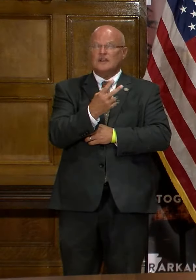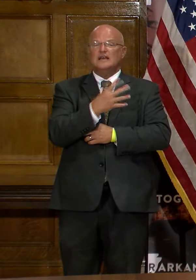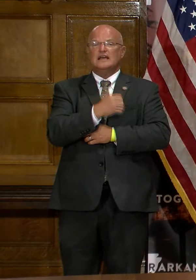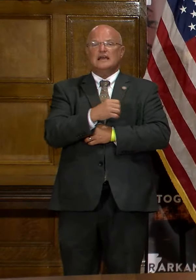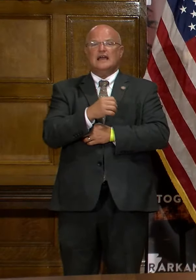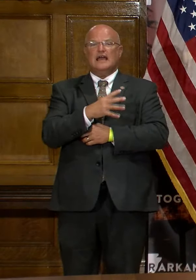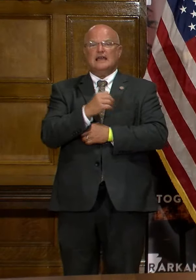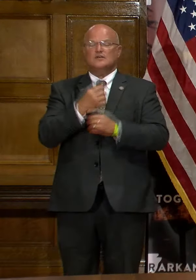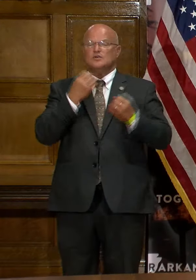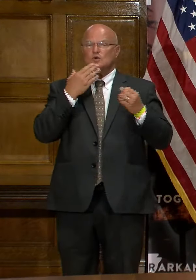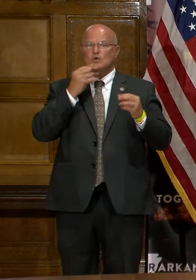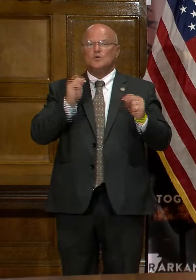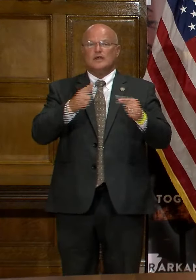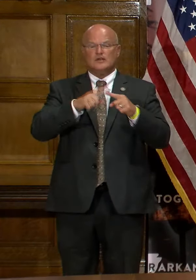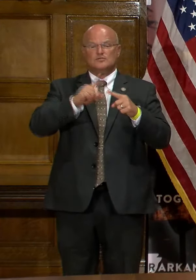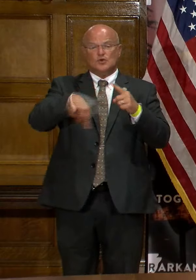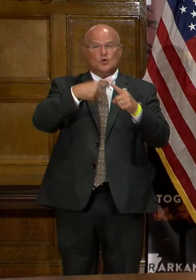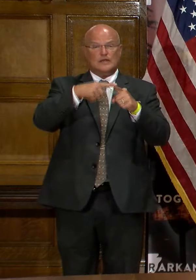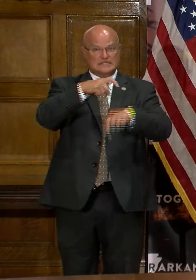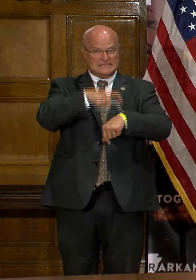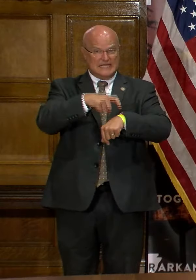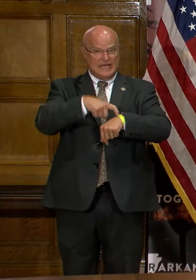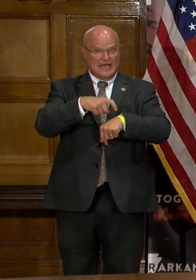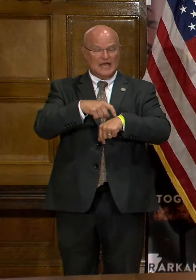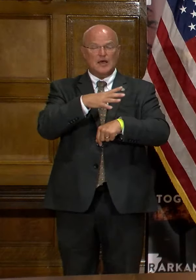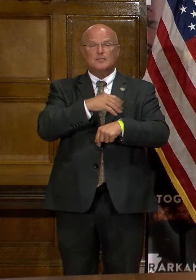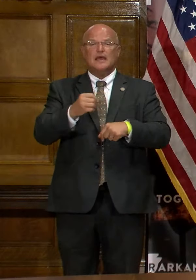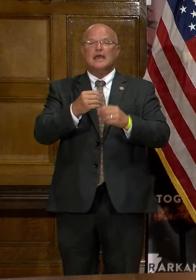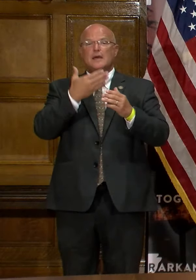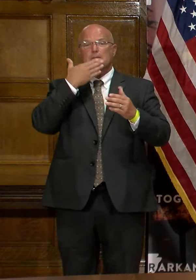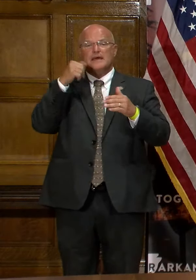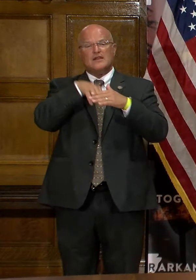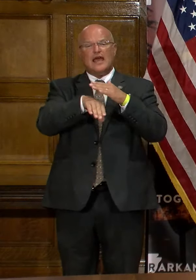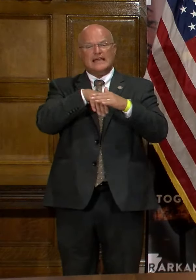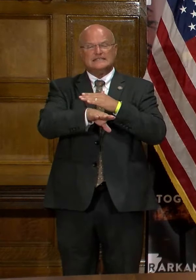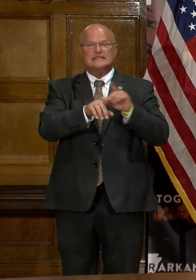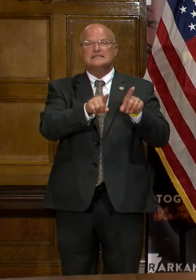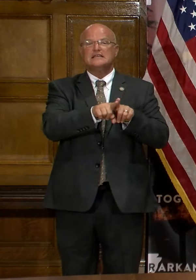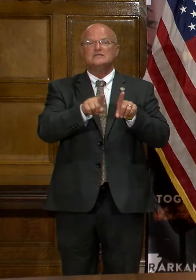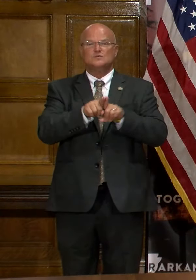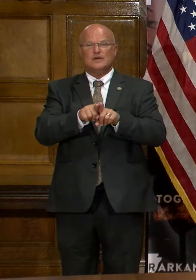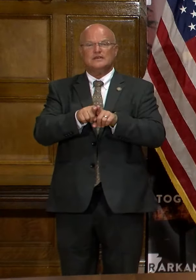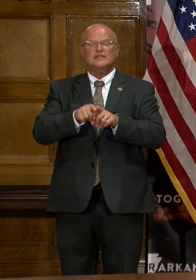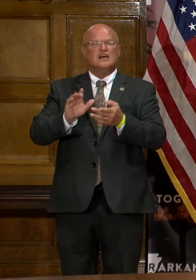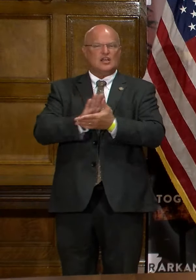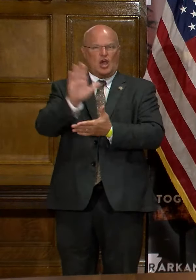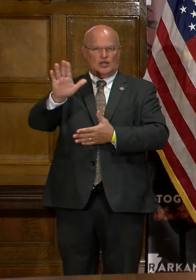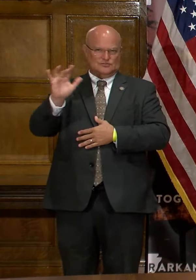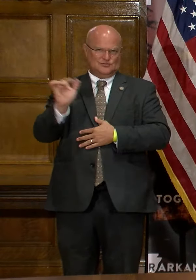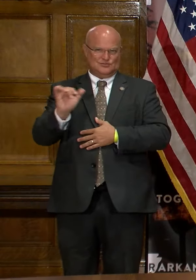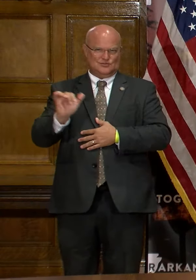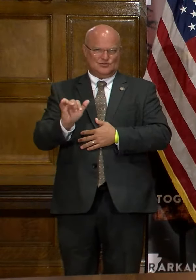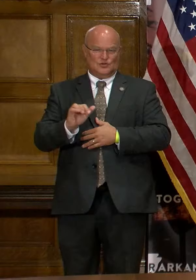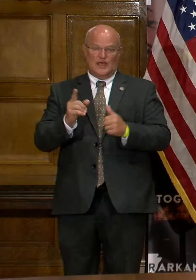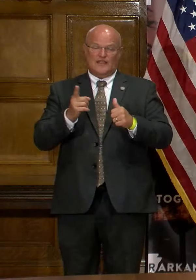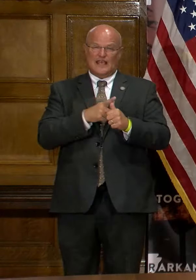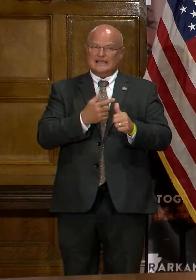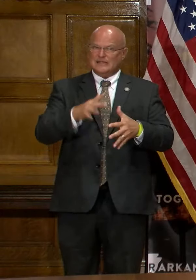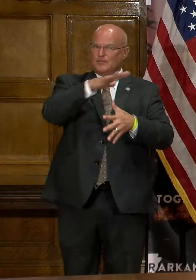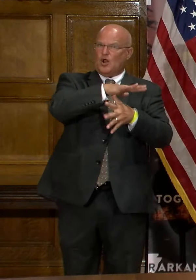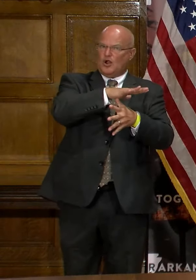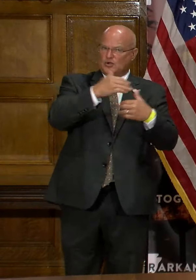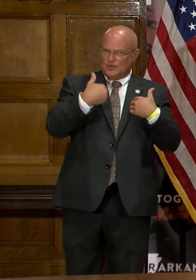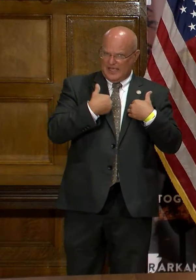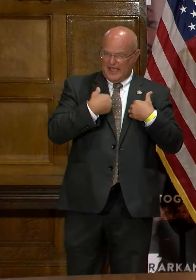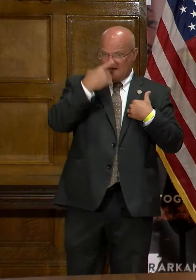for greater turnaround, quicker turnaround, and greater access, as well as to higher ed. Those are the first priorities that we